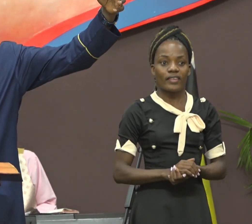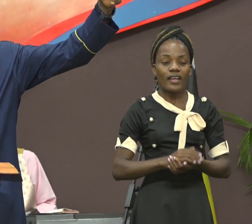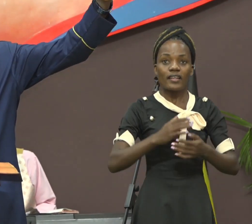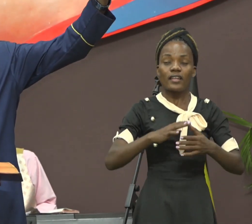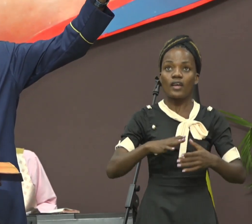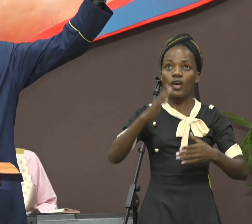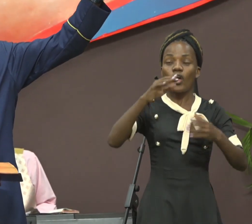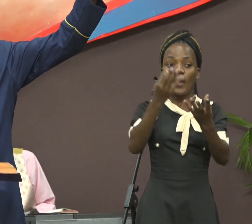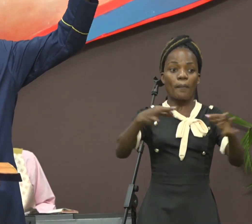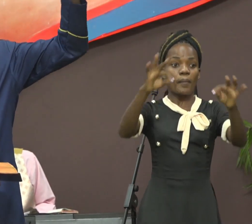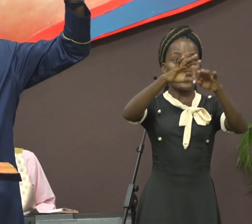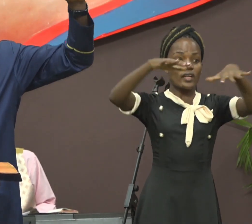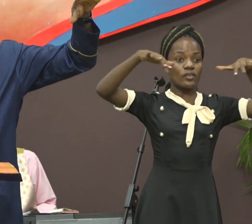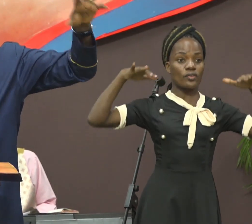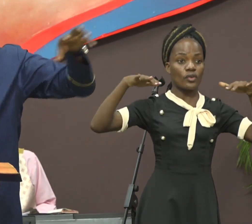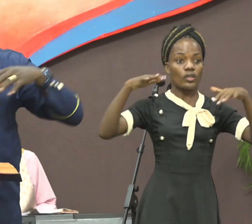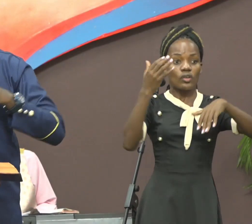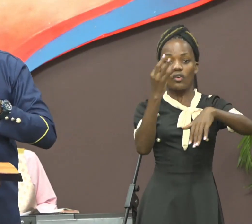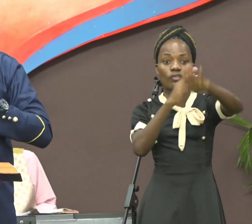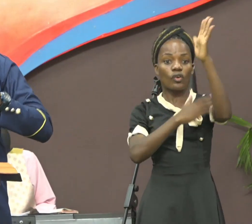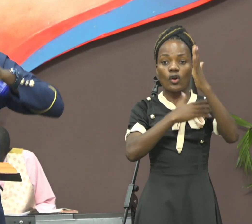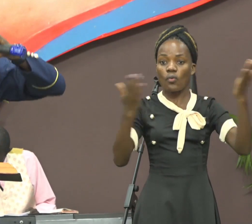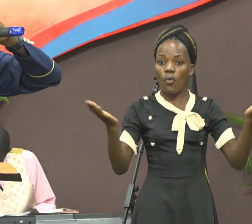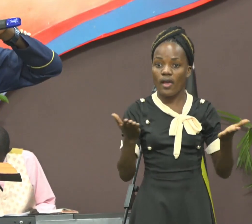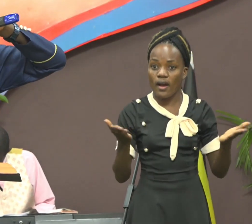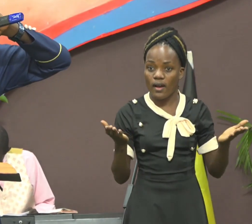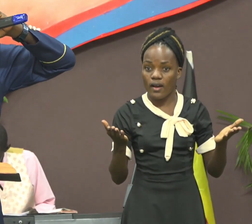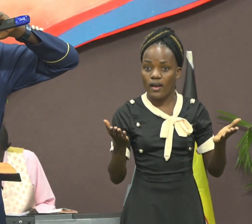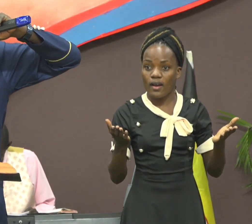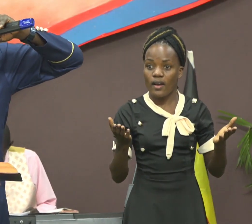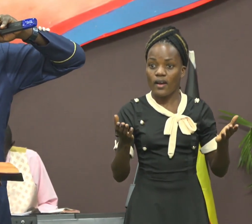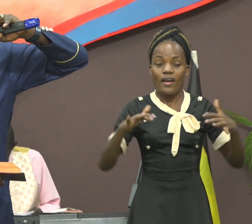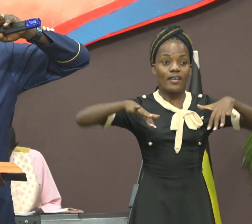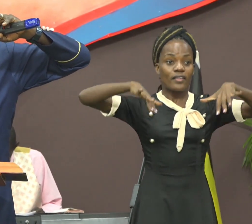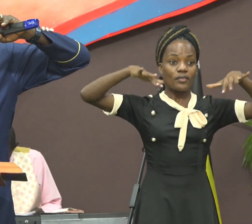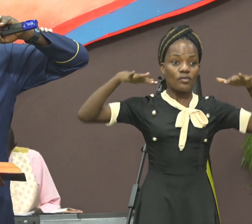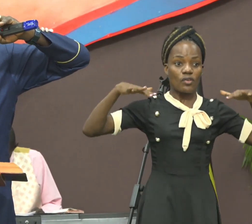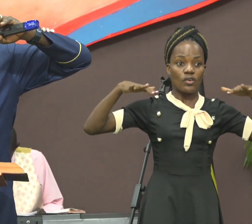Father. His greatest throne is the throne.